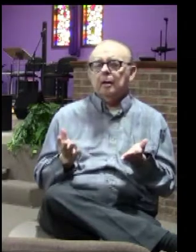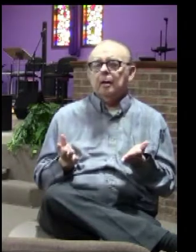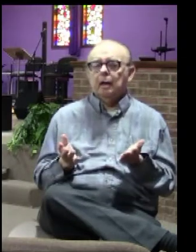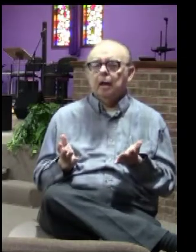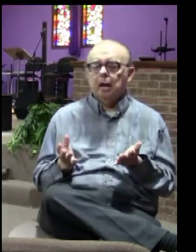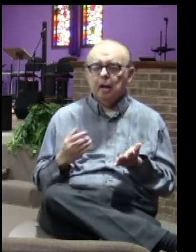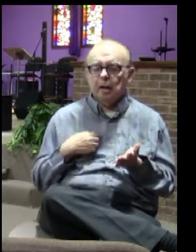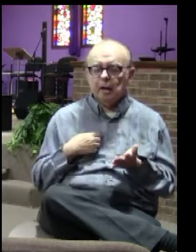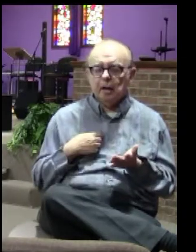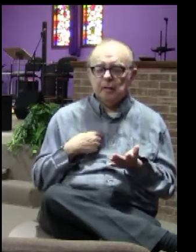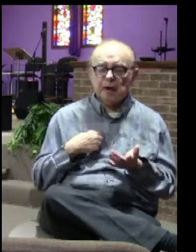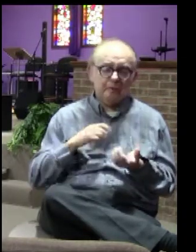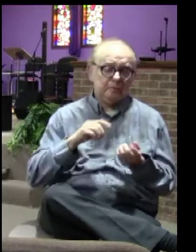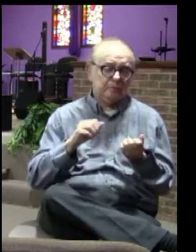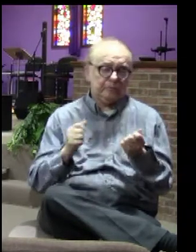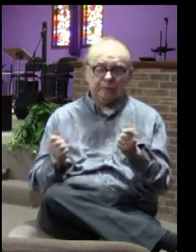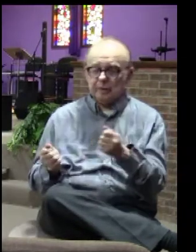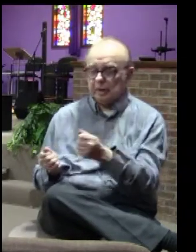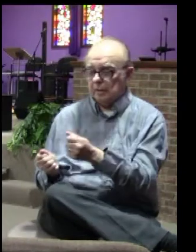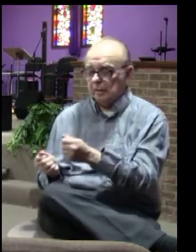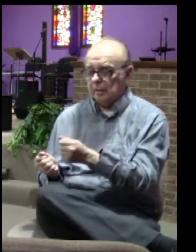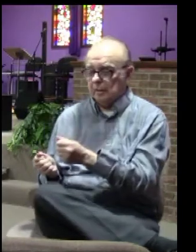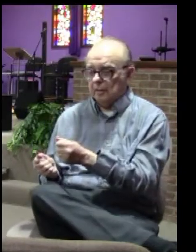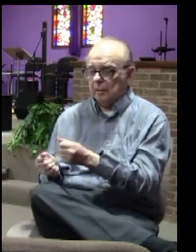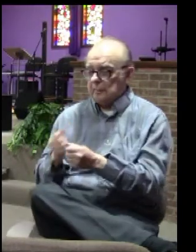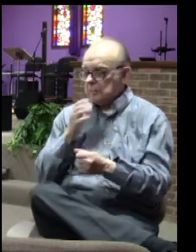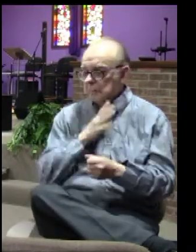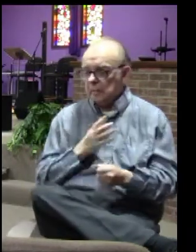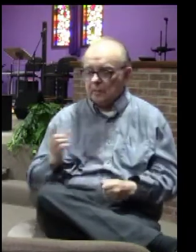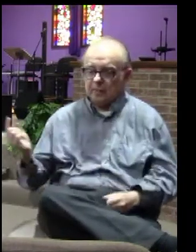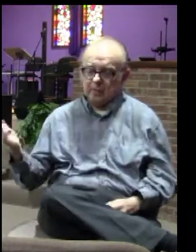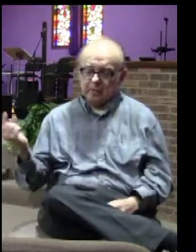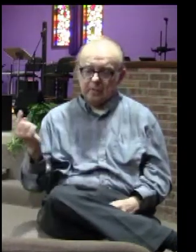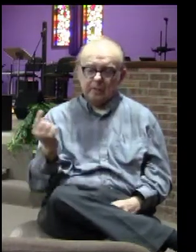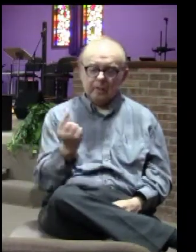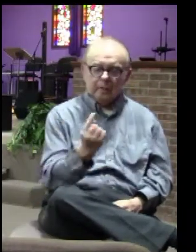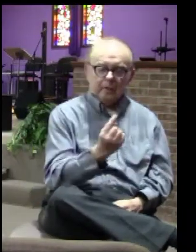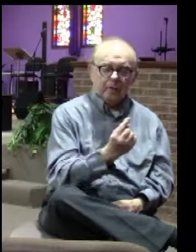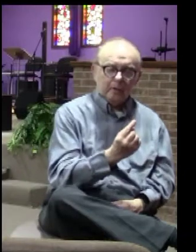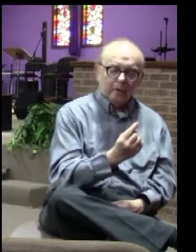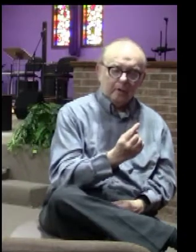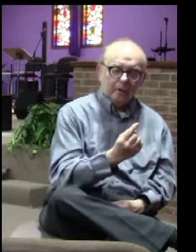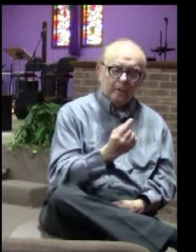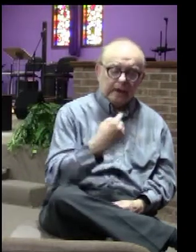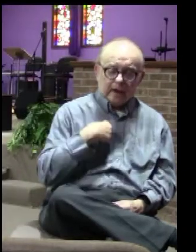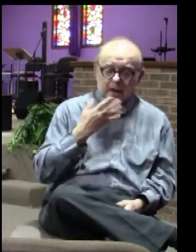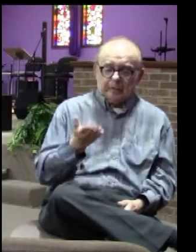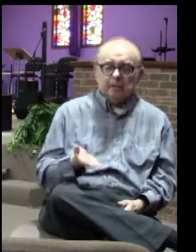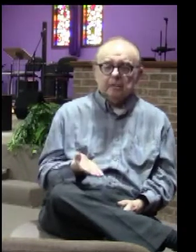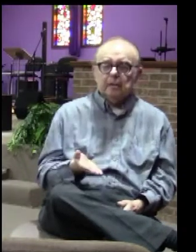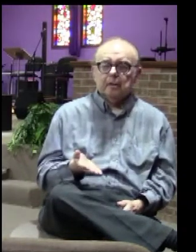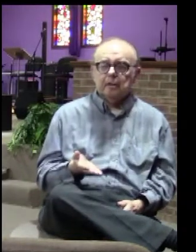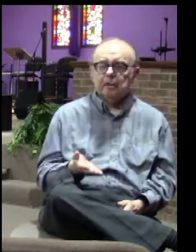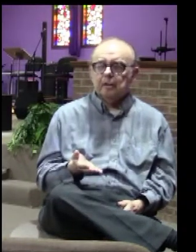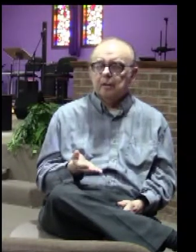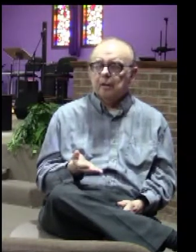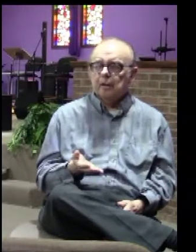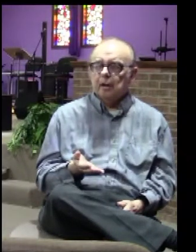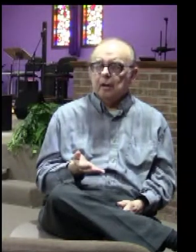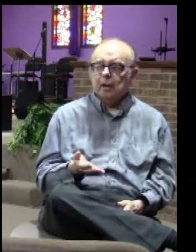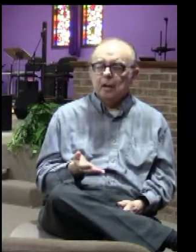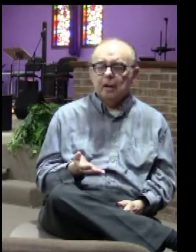okay? And I'm turning, and she's coming across the parking lot like this, and I'm here.